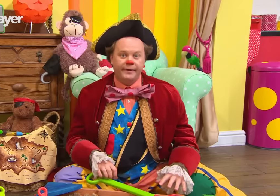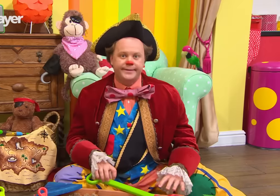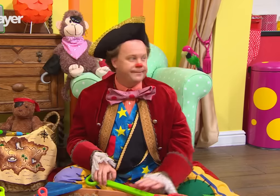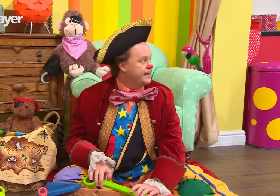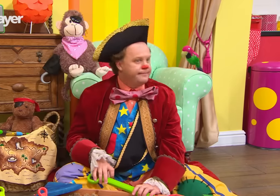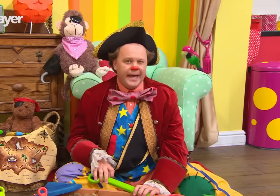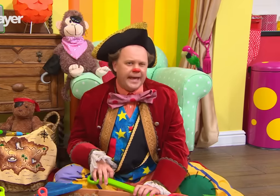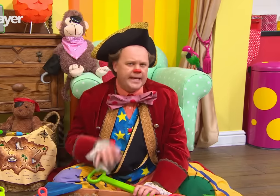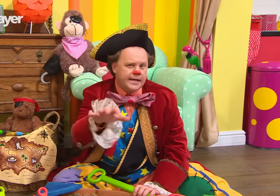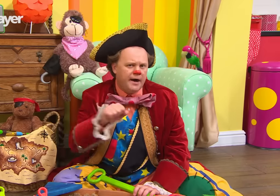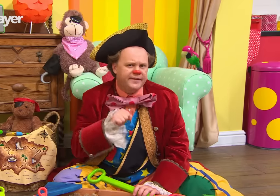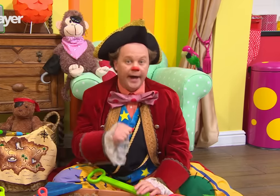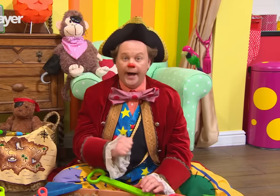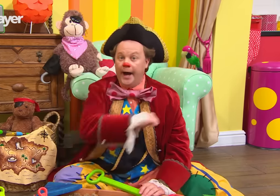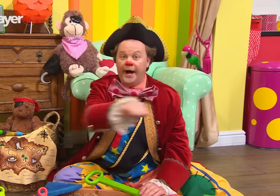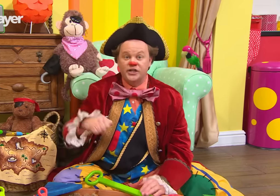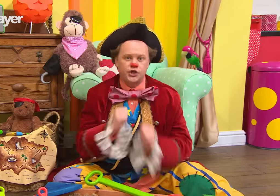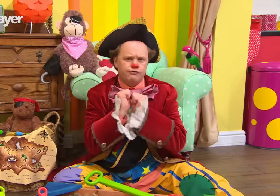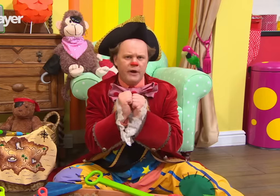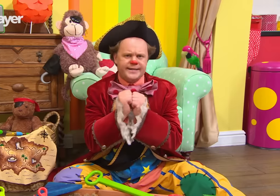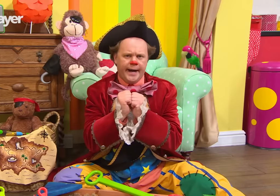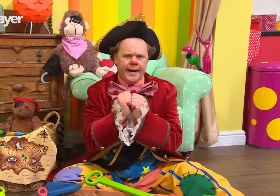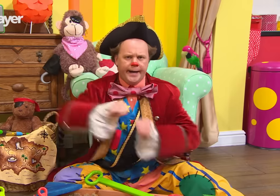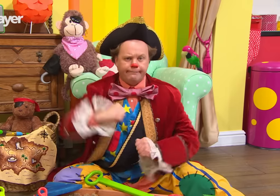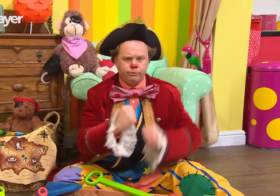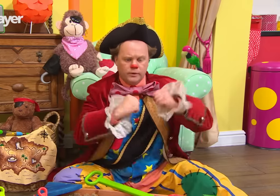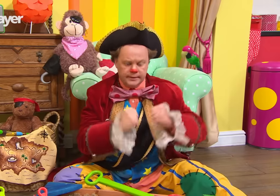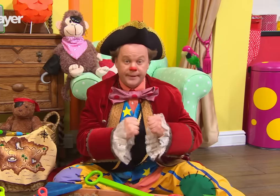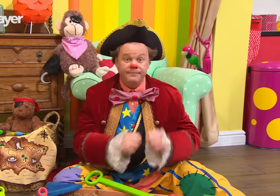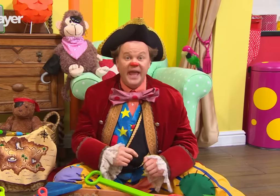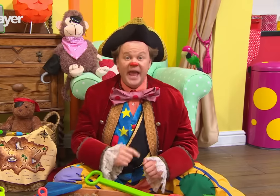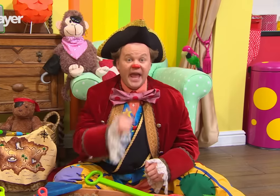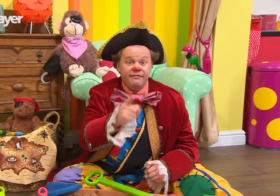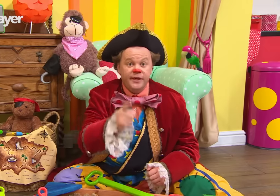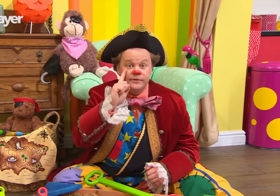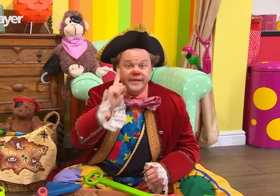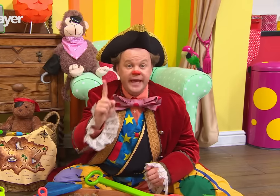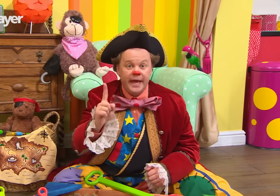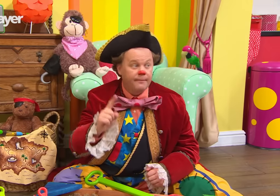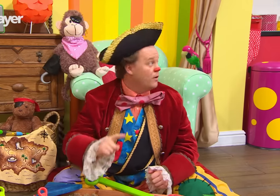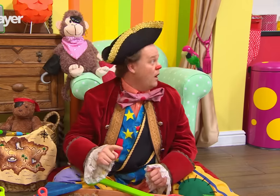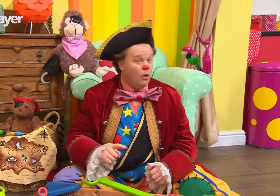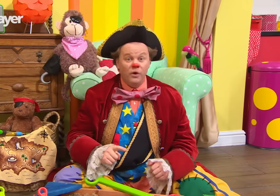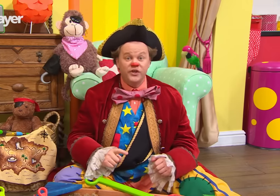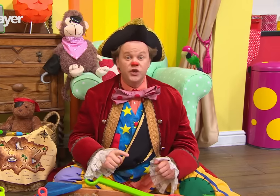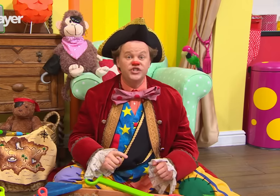pirate. He's after our treasure. If you see him, will you